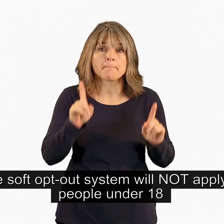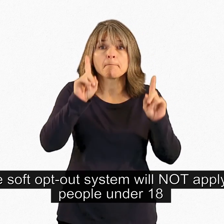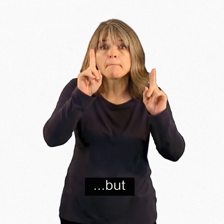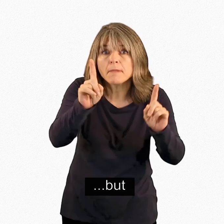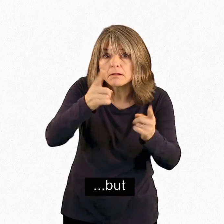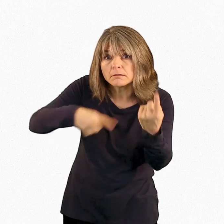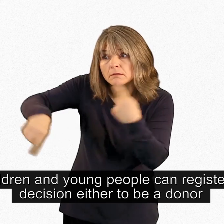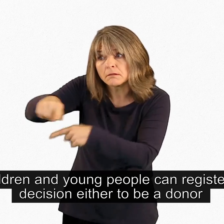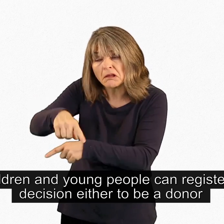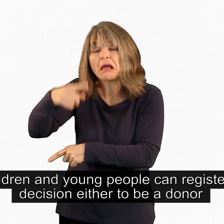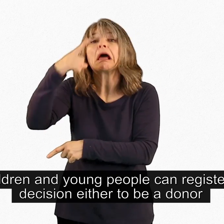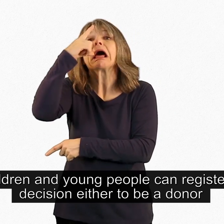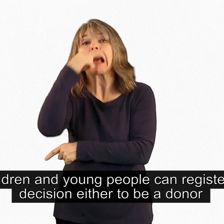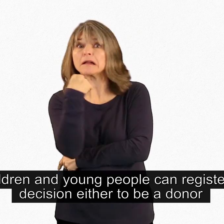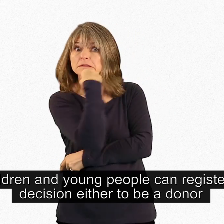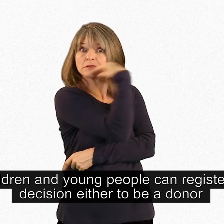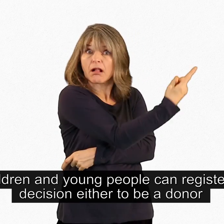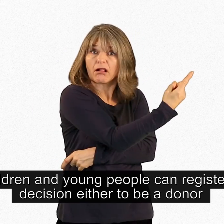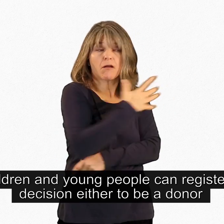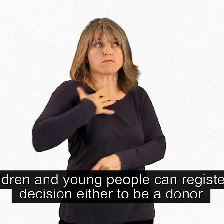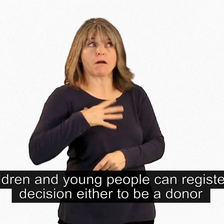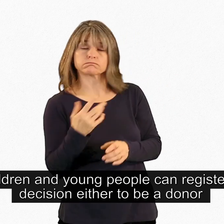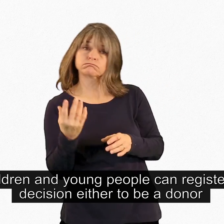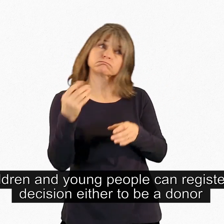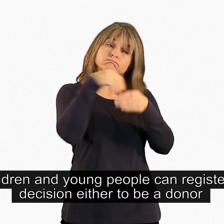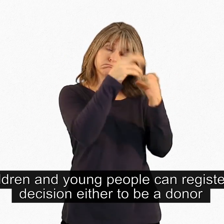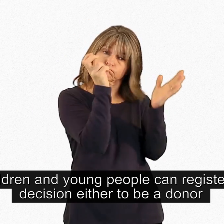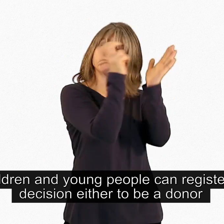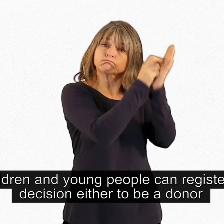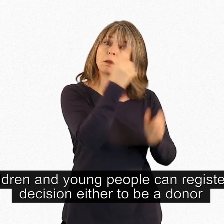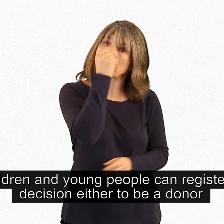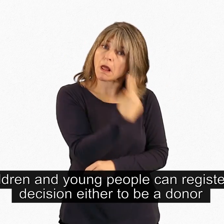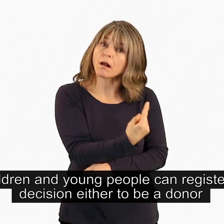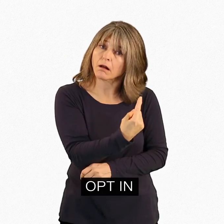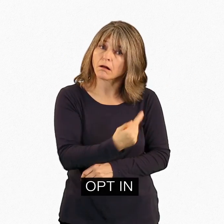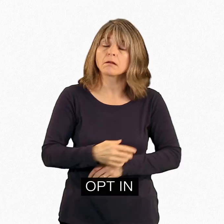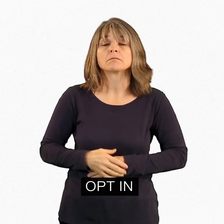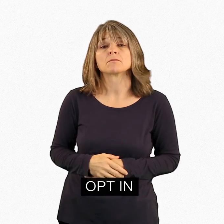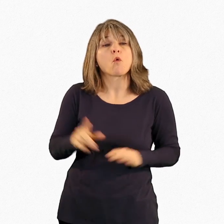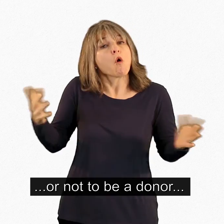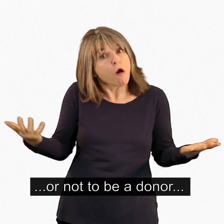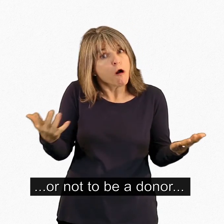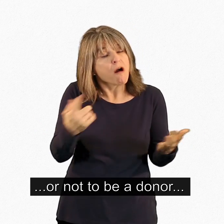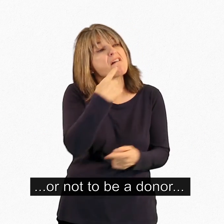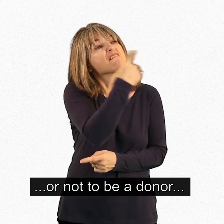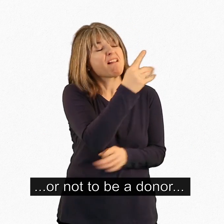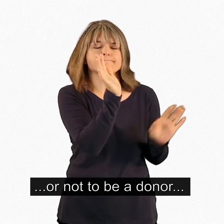But children and young people can register a decision either to be a donor, opt-in, or not to be a donor,